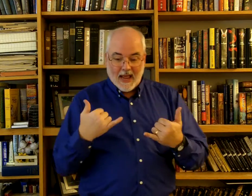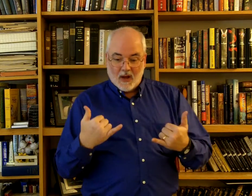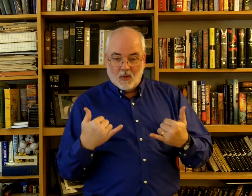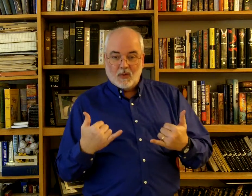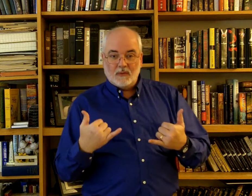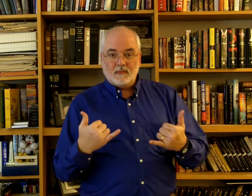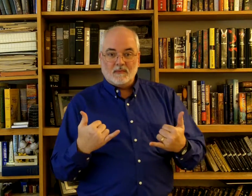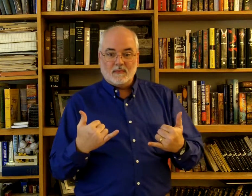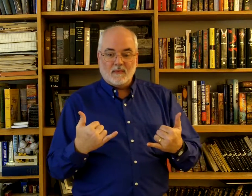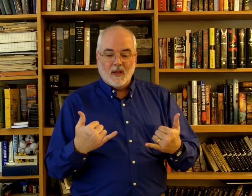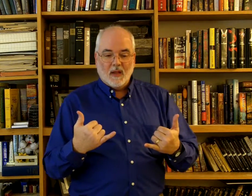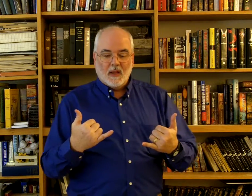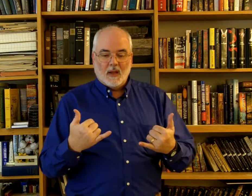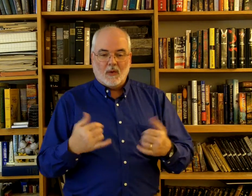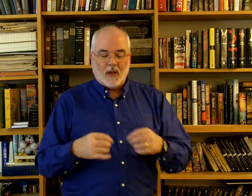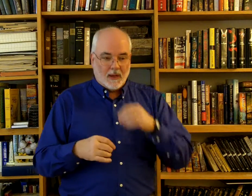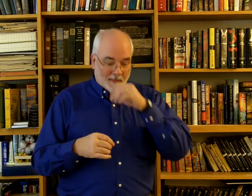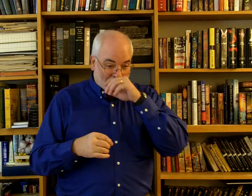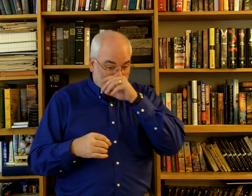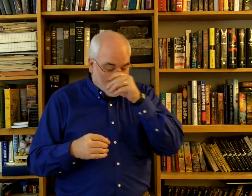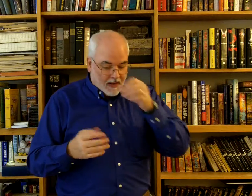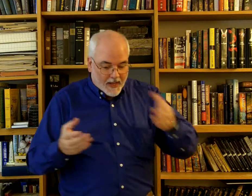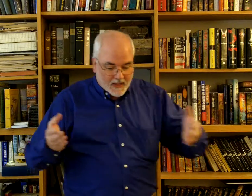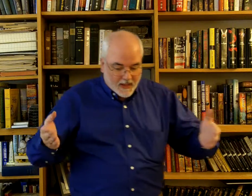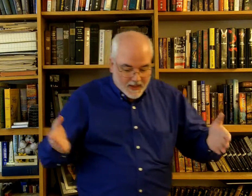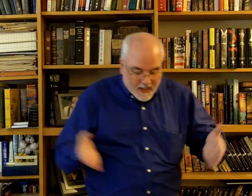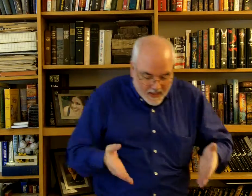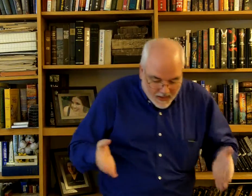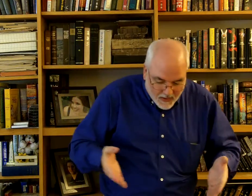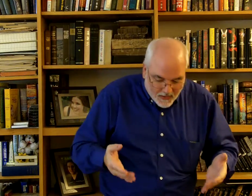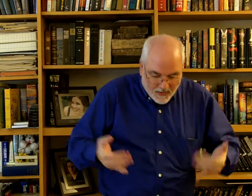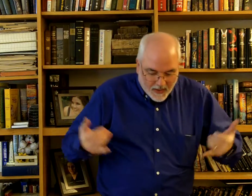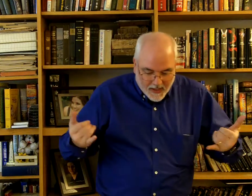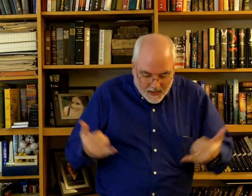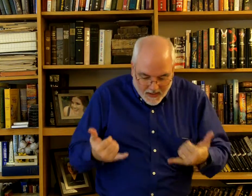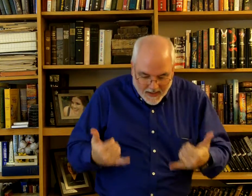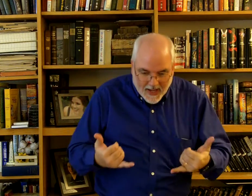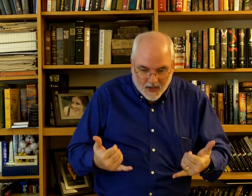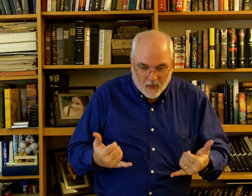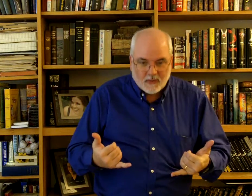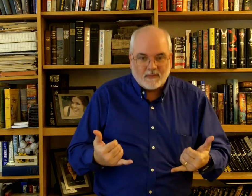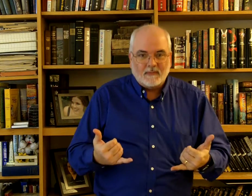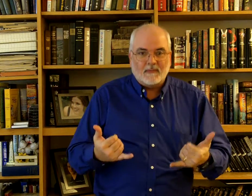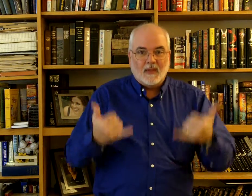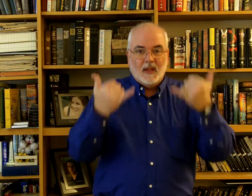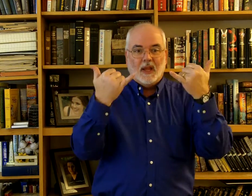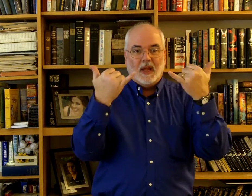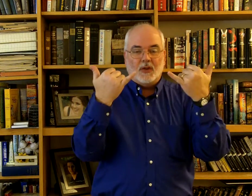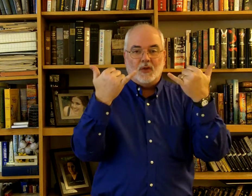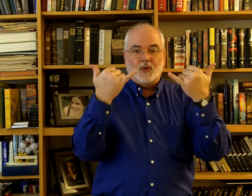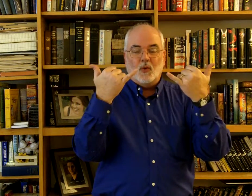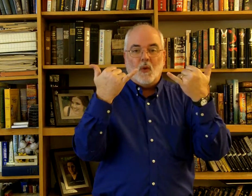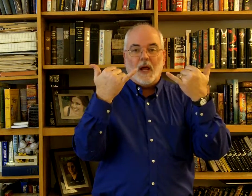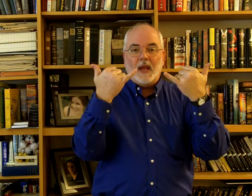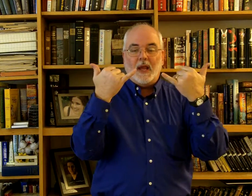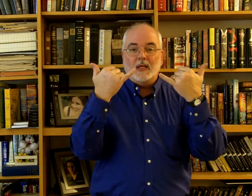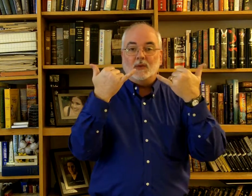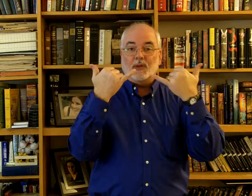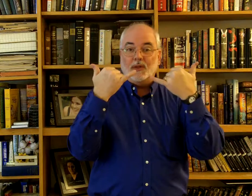Now. Okay. It's the here, it's the now. And it's just two wide hands with the